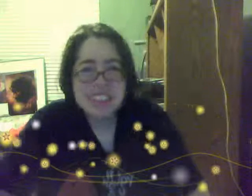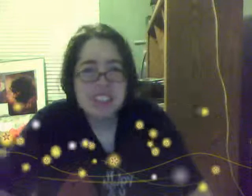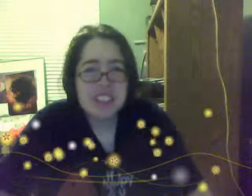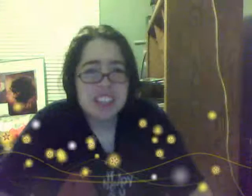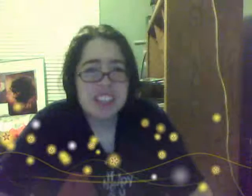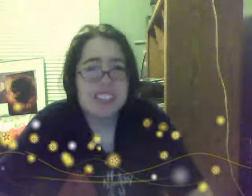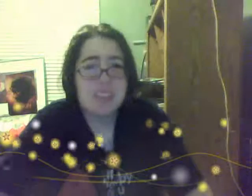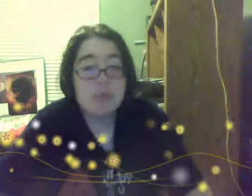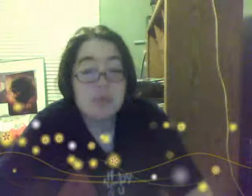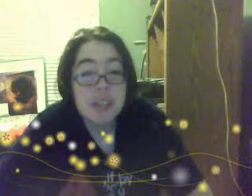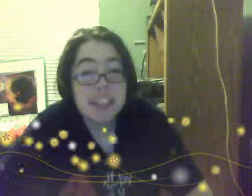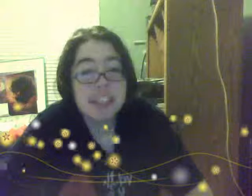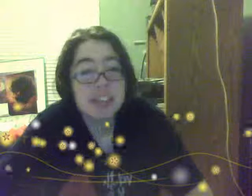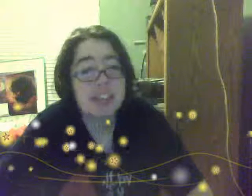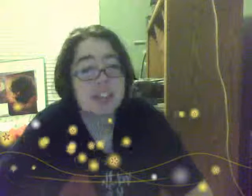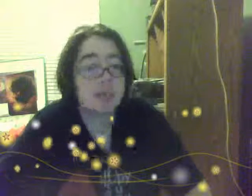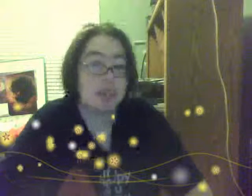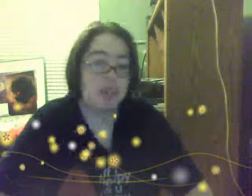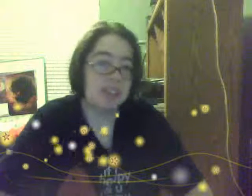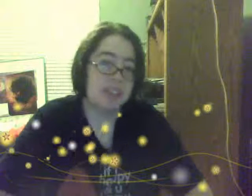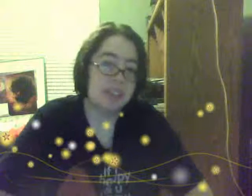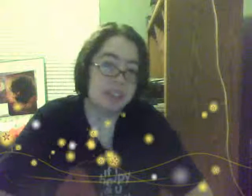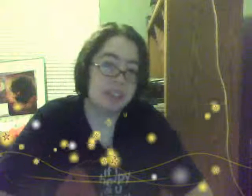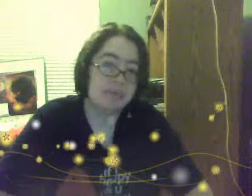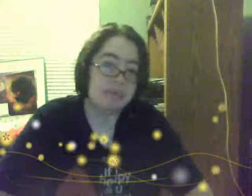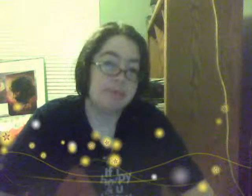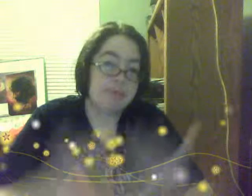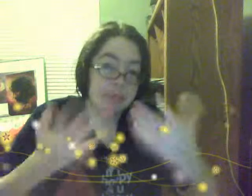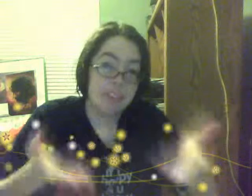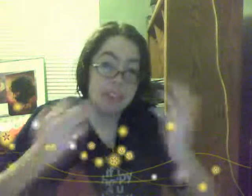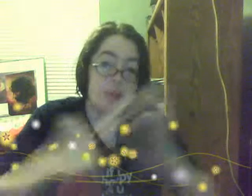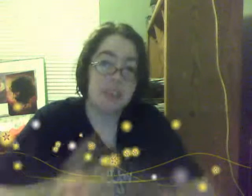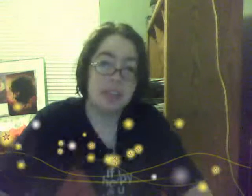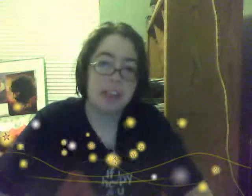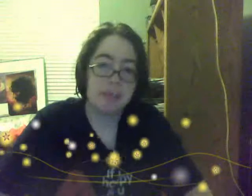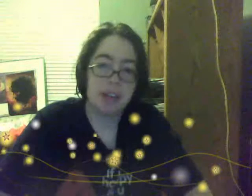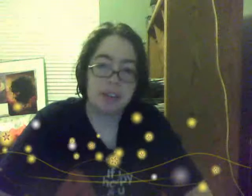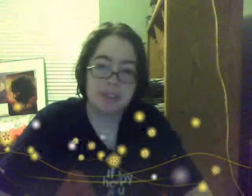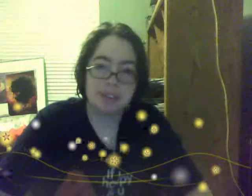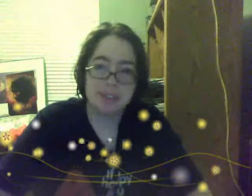"The Jashykins really deserves a bigger audience. This is a way you can help out."